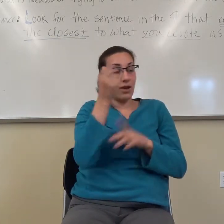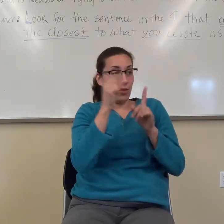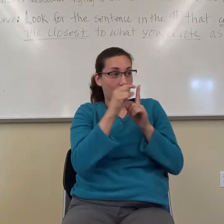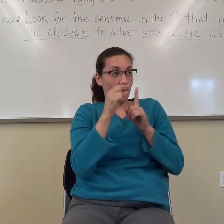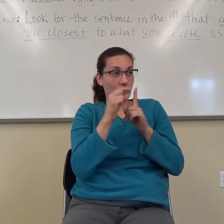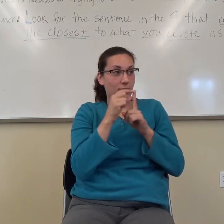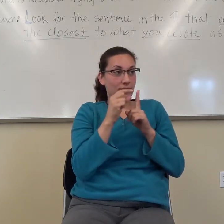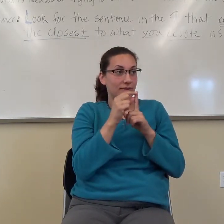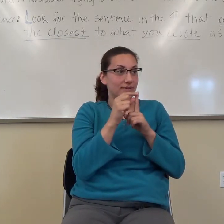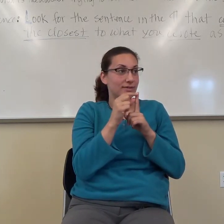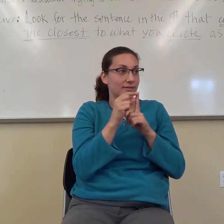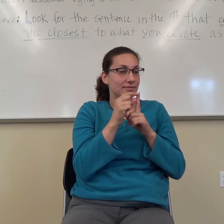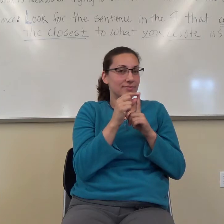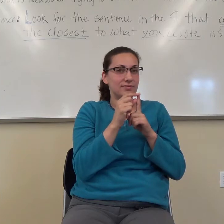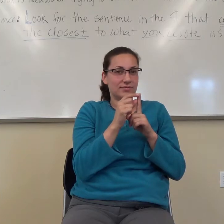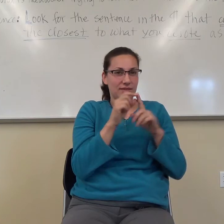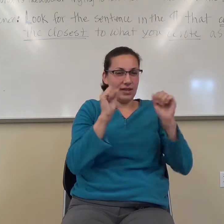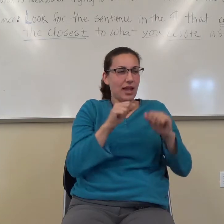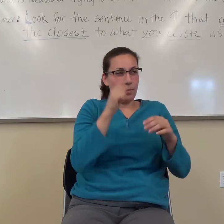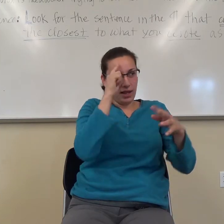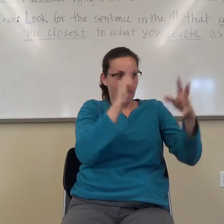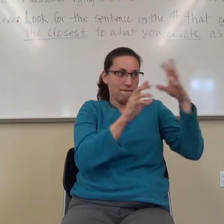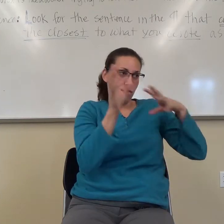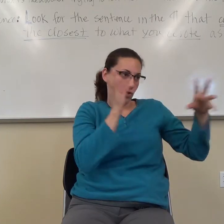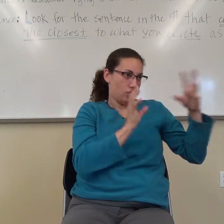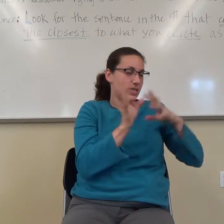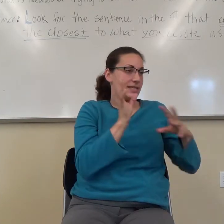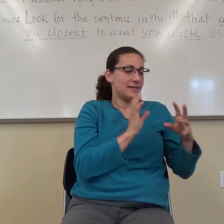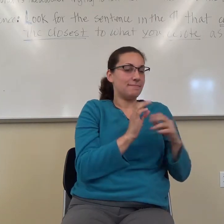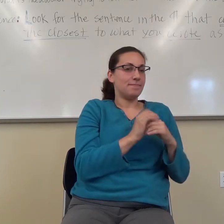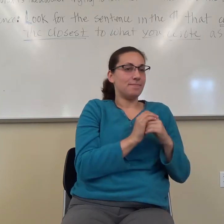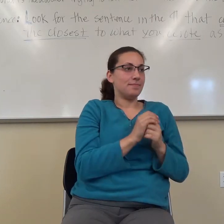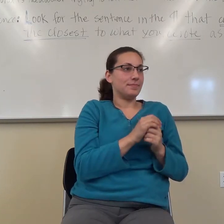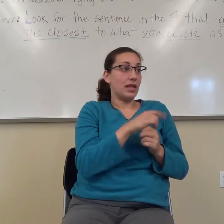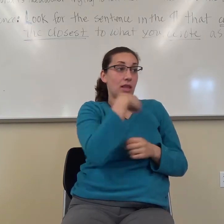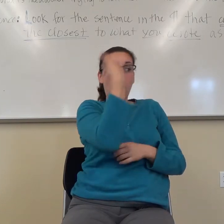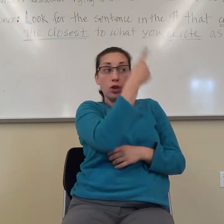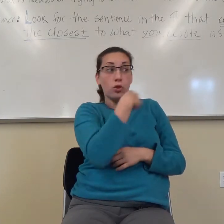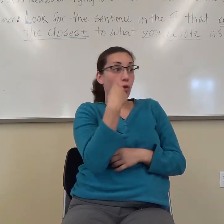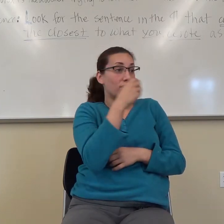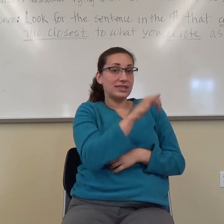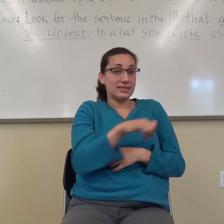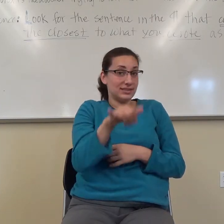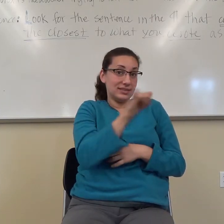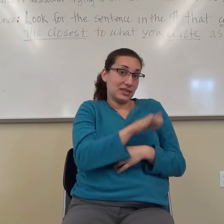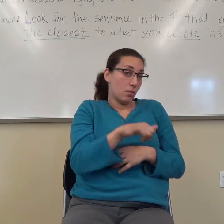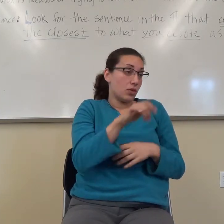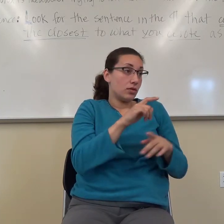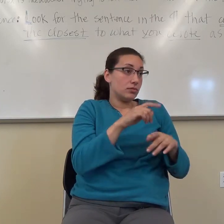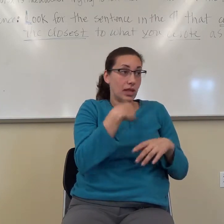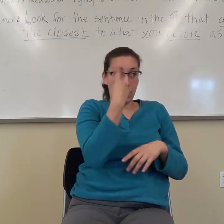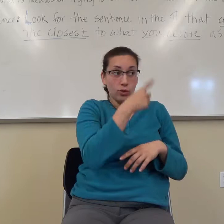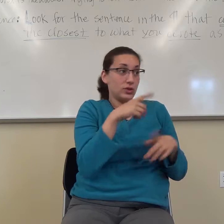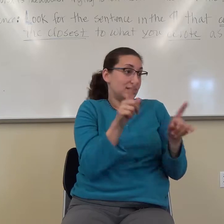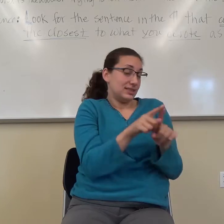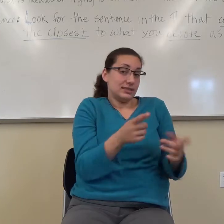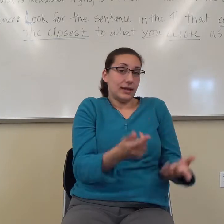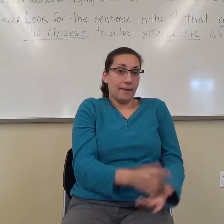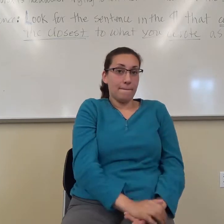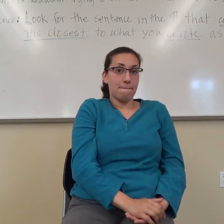could confuse it with. All of these look good. All of these look very similar. And that's one